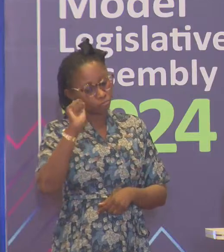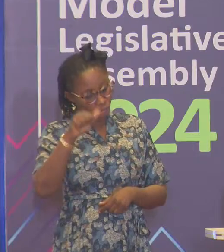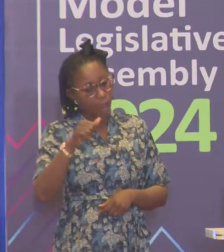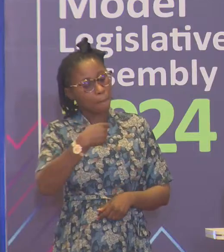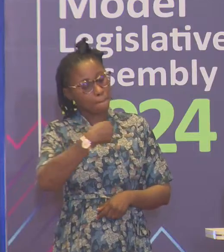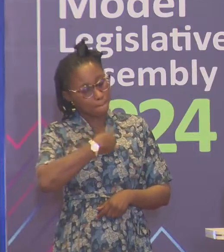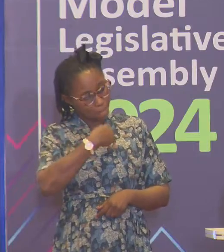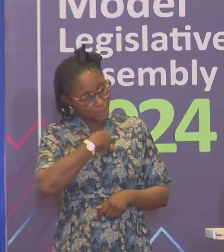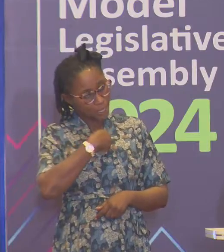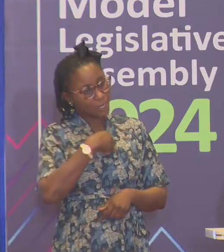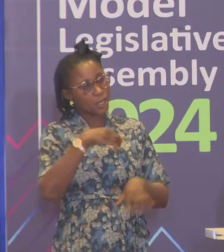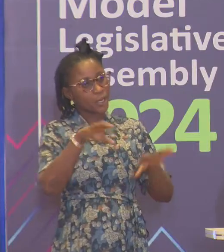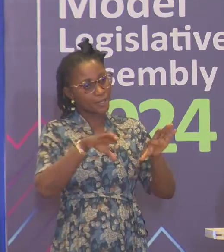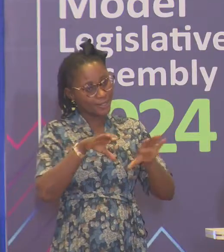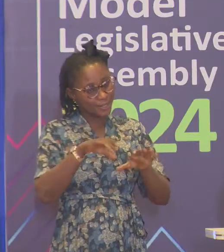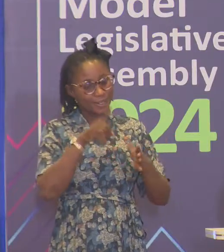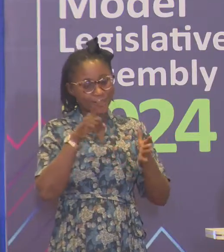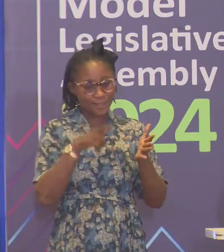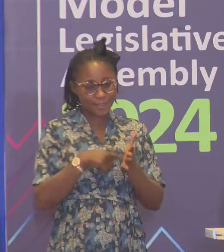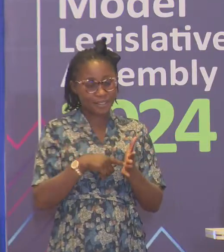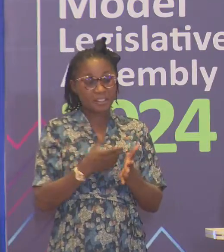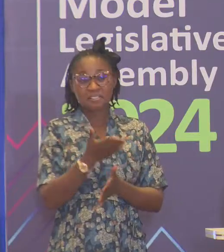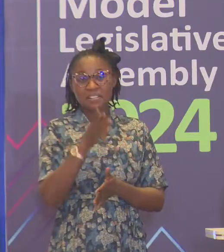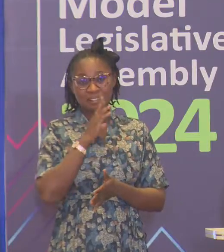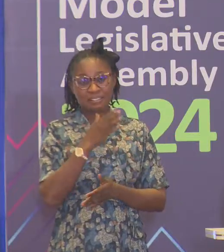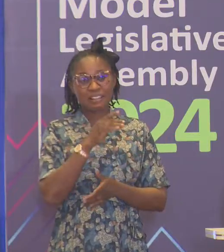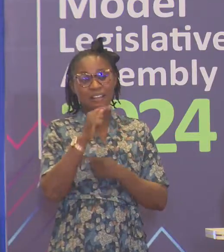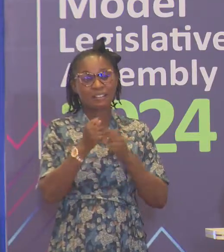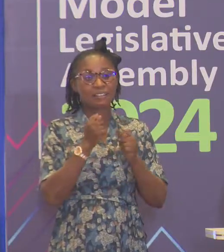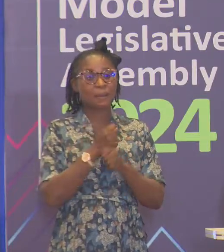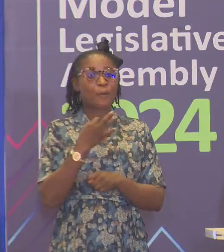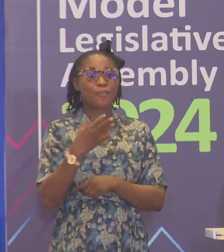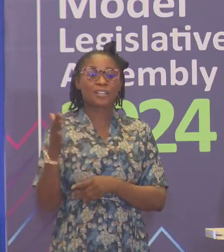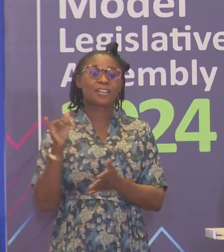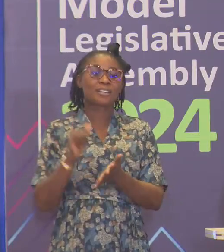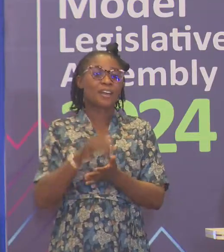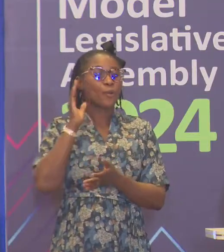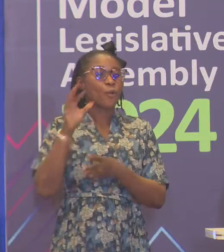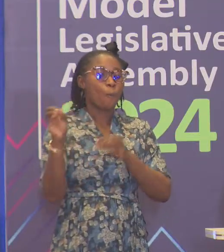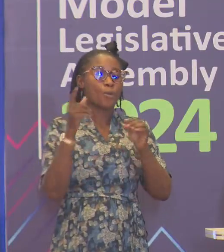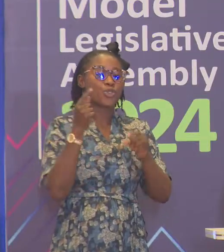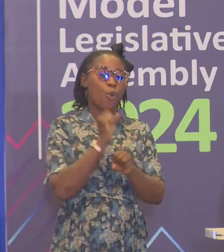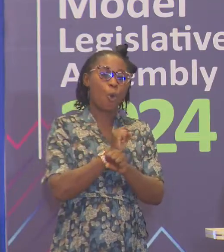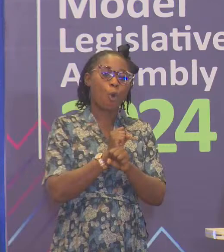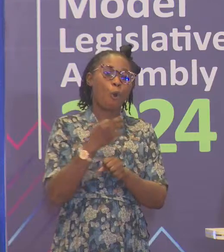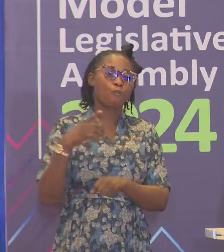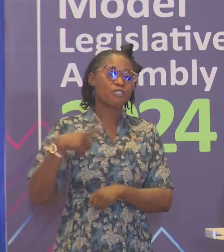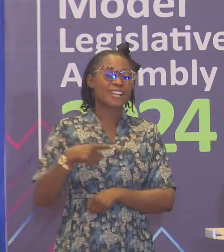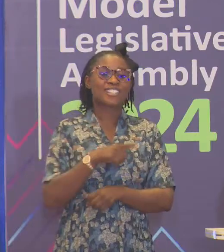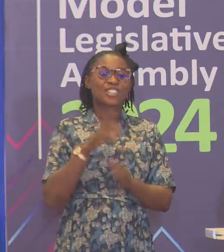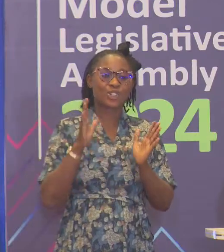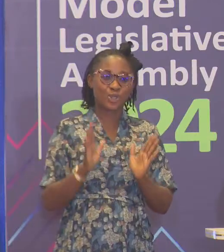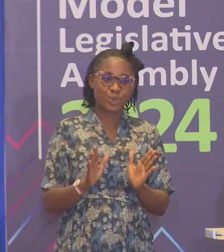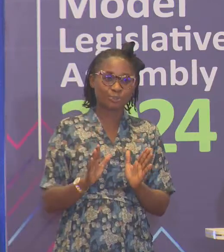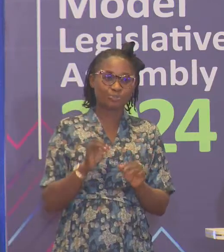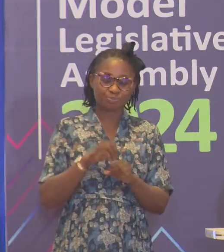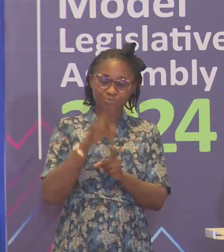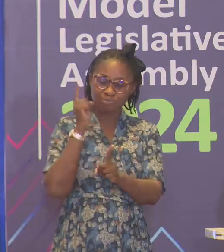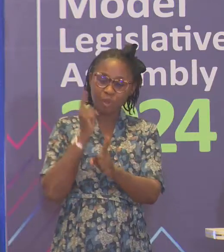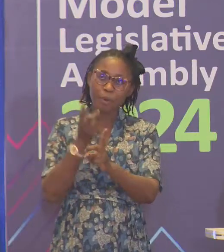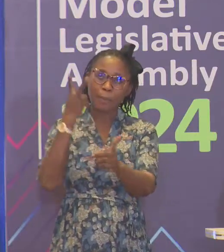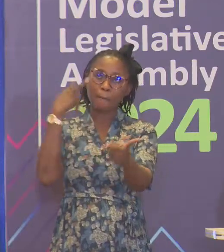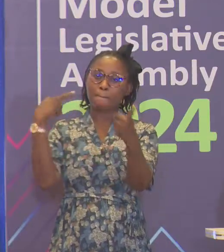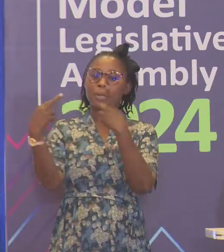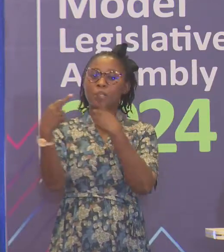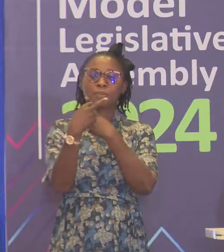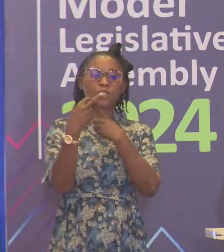this. And these are the kind of things that will put even the work of which the legislator within the right perspective of